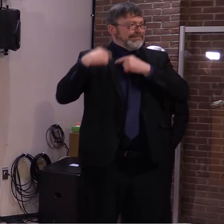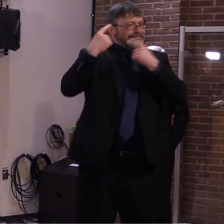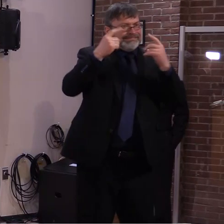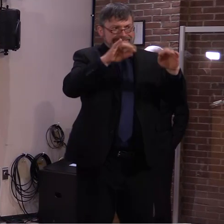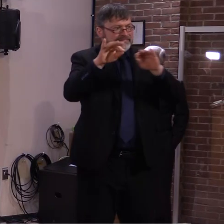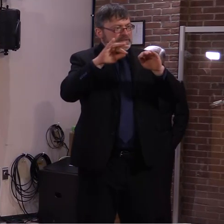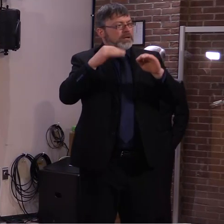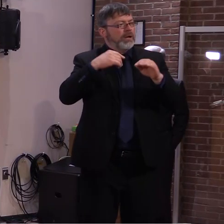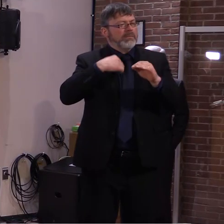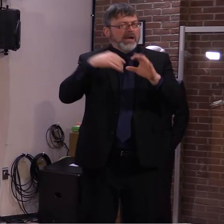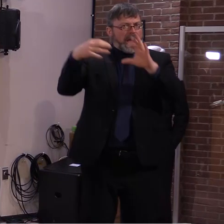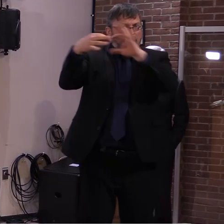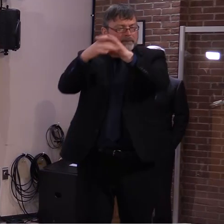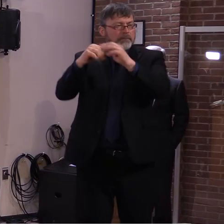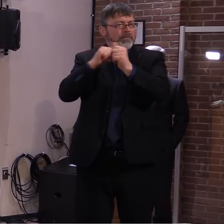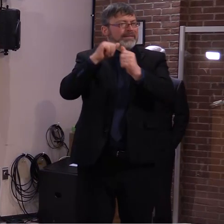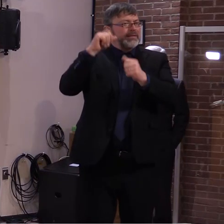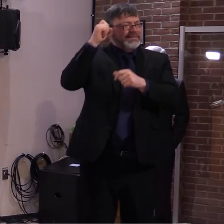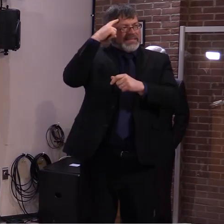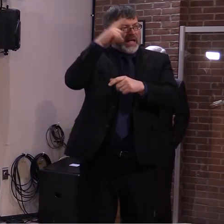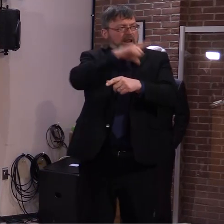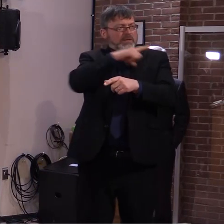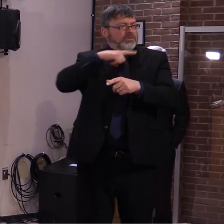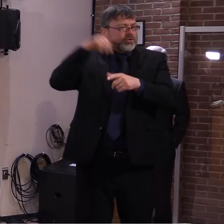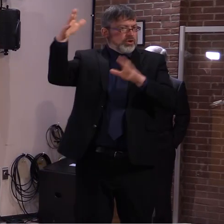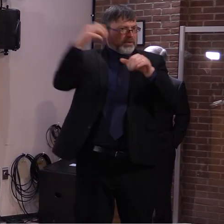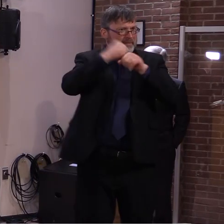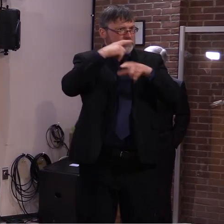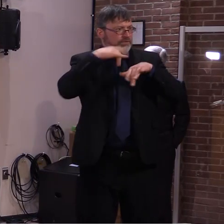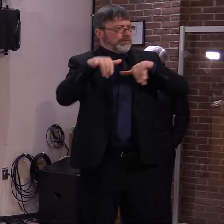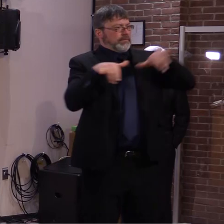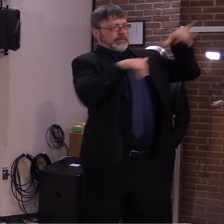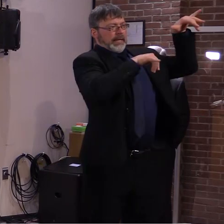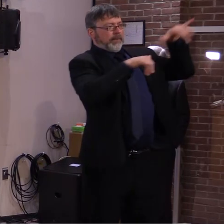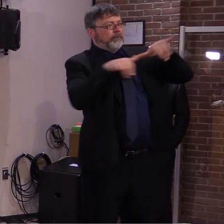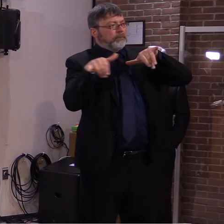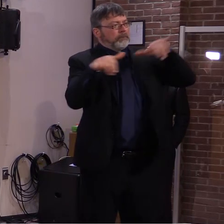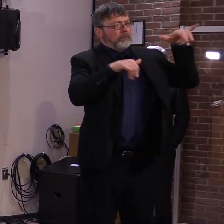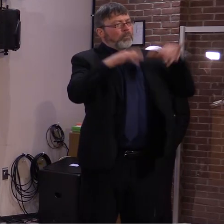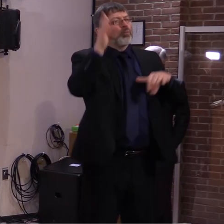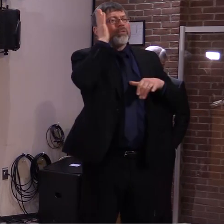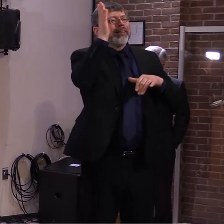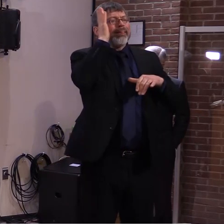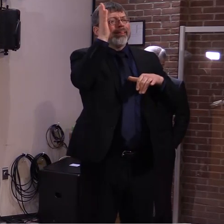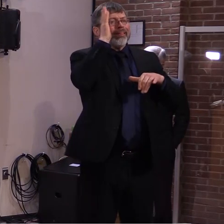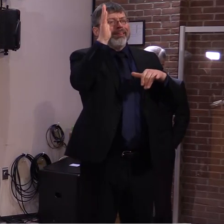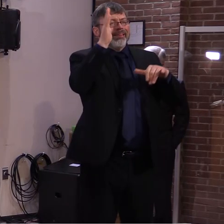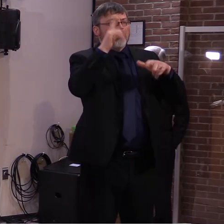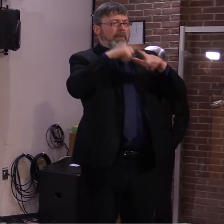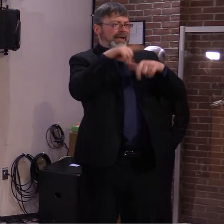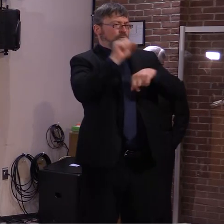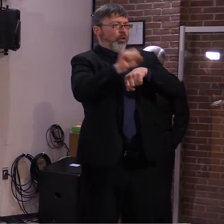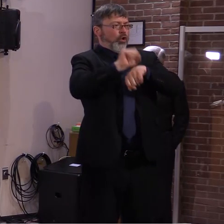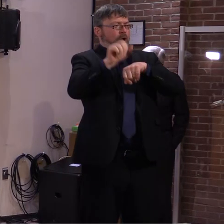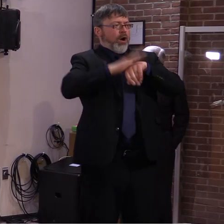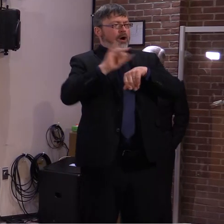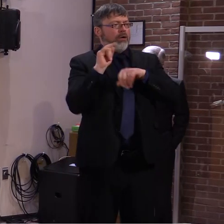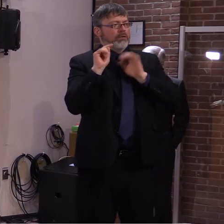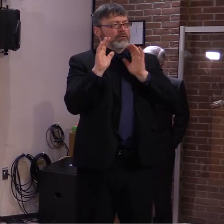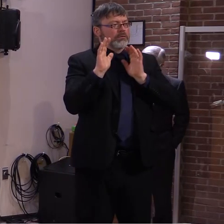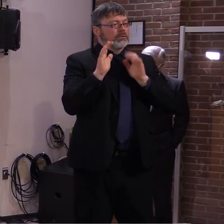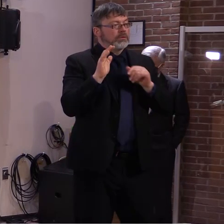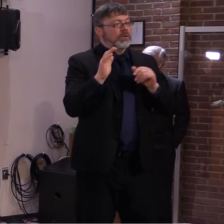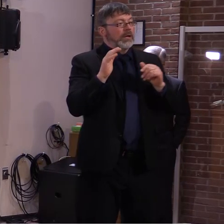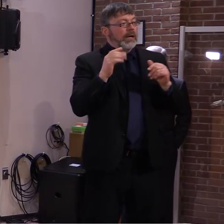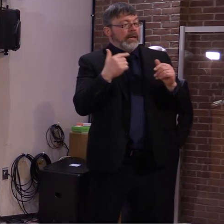that exemption will be treated the same as it is by the federal government. I'm not sure today if that has made any